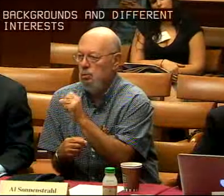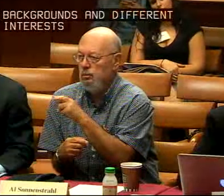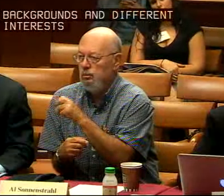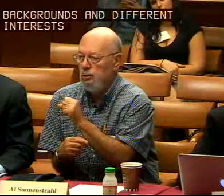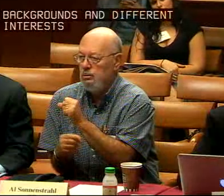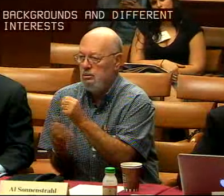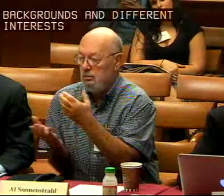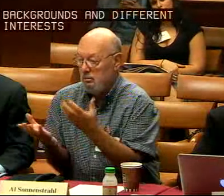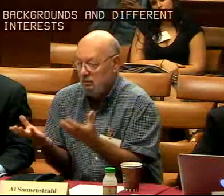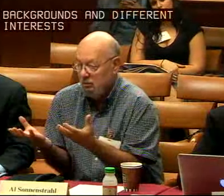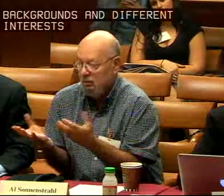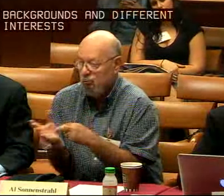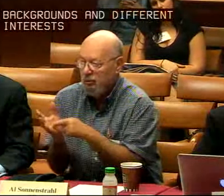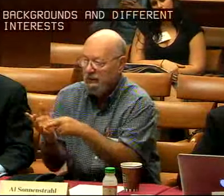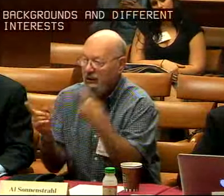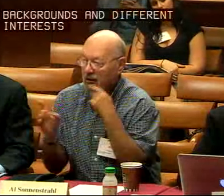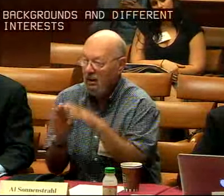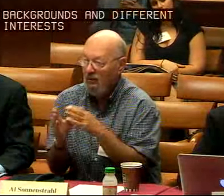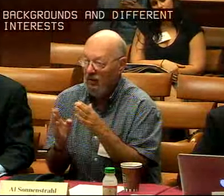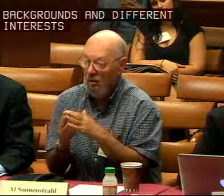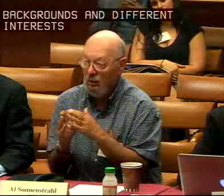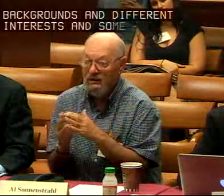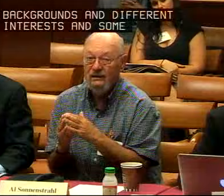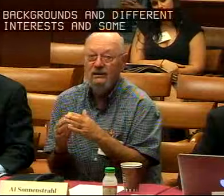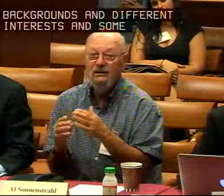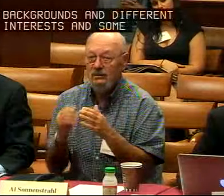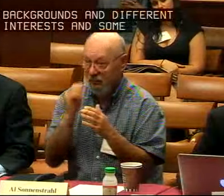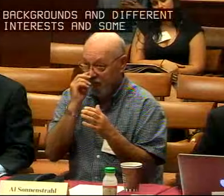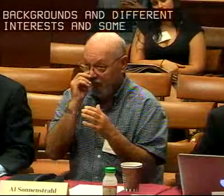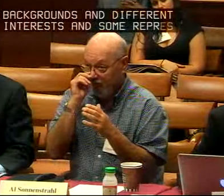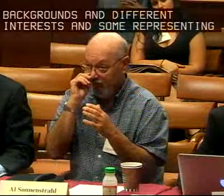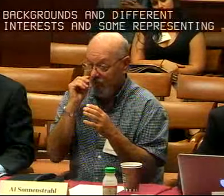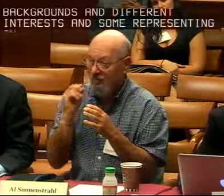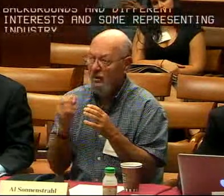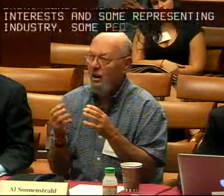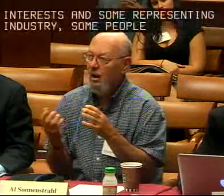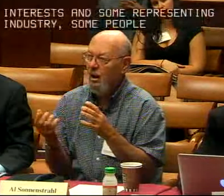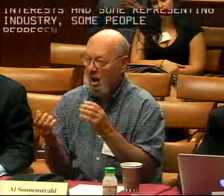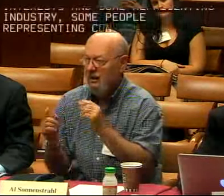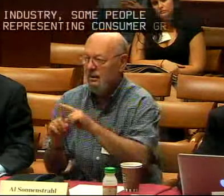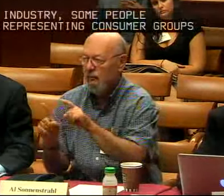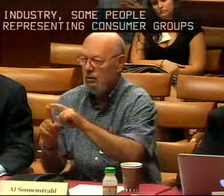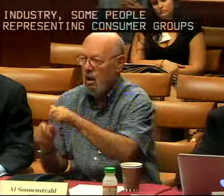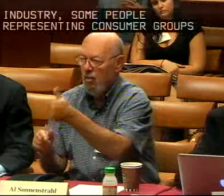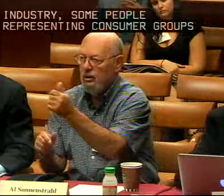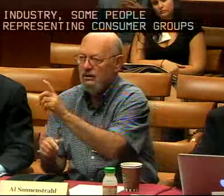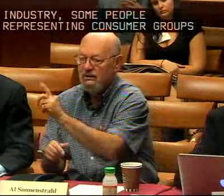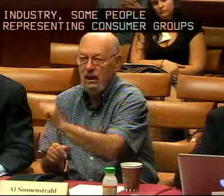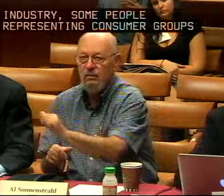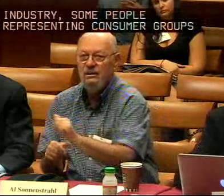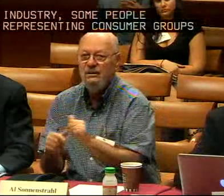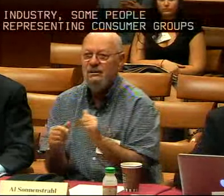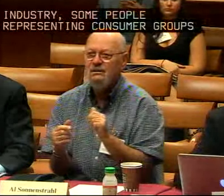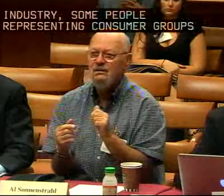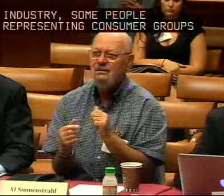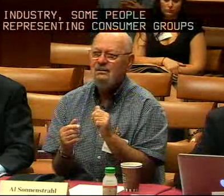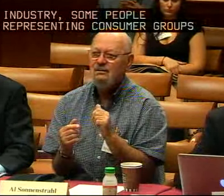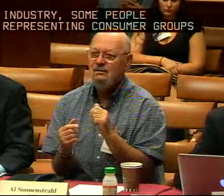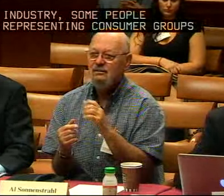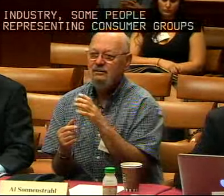people representing consumer groups, for example, the deaf community. And we have a variety of other disability communities